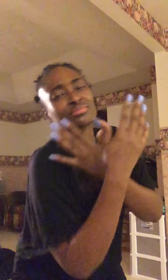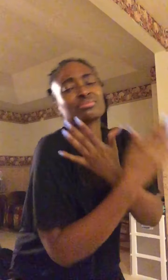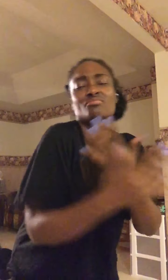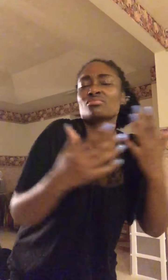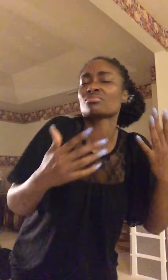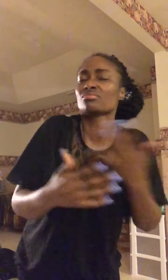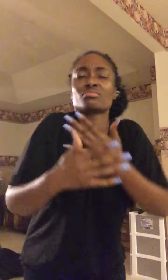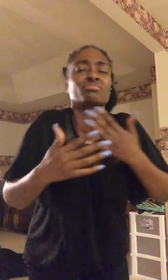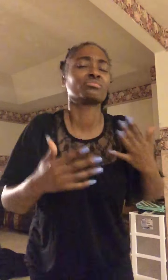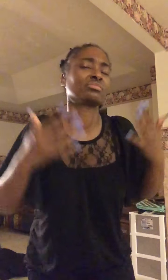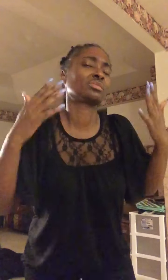Oh